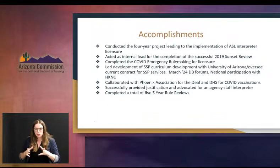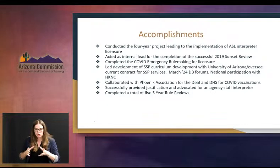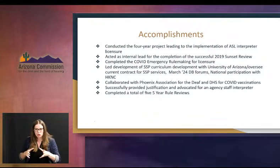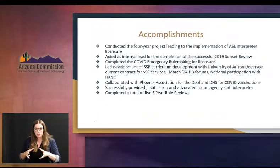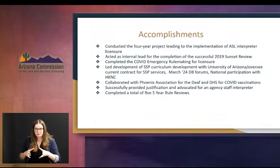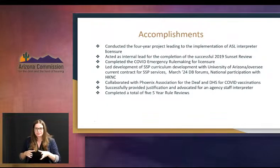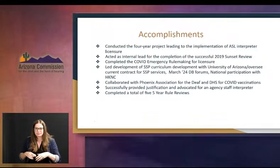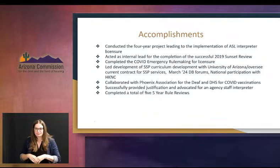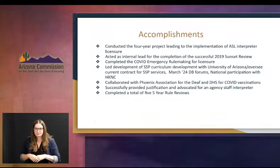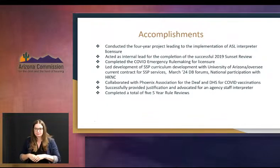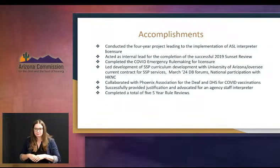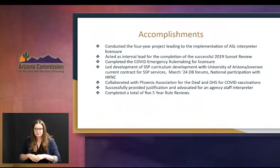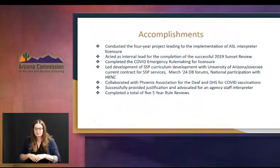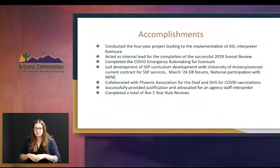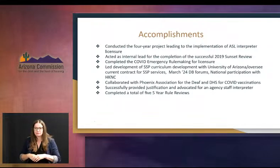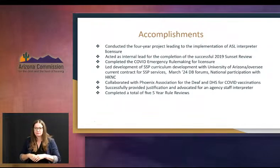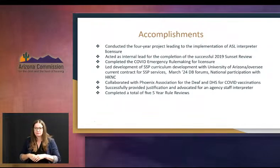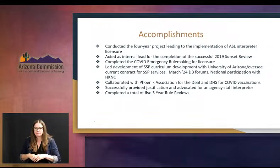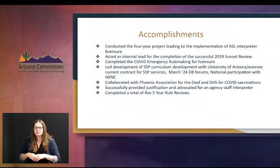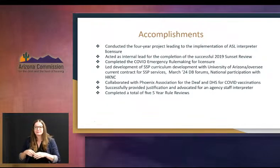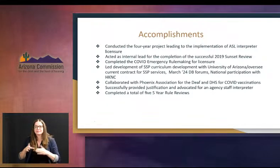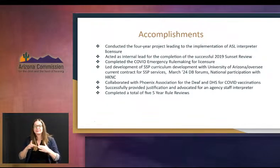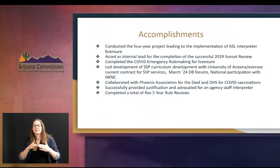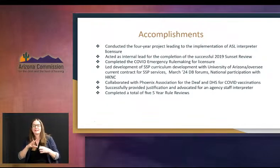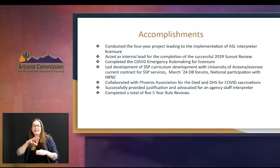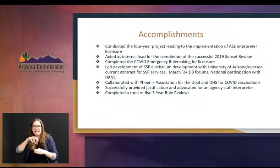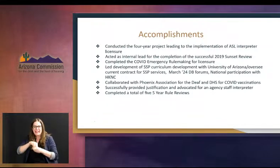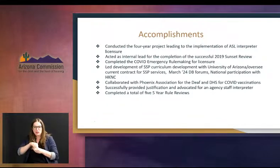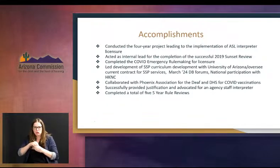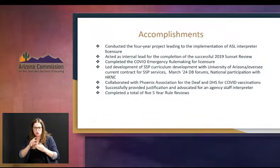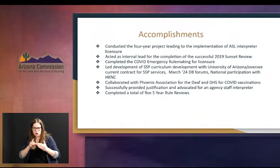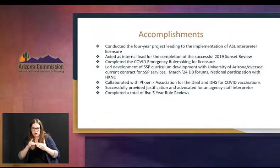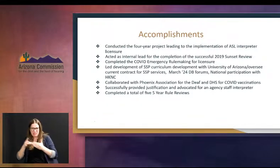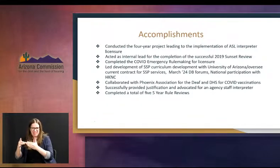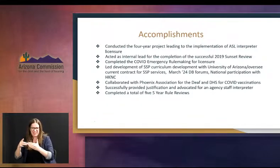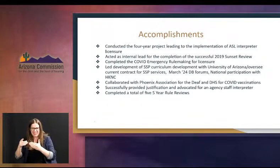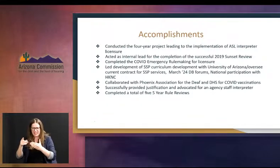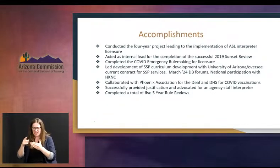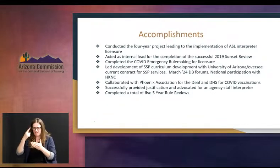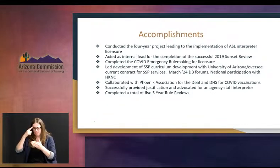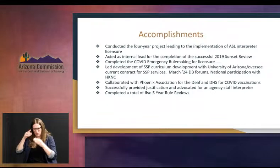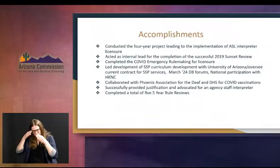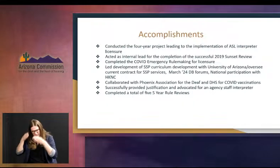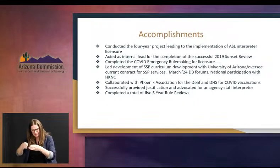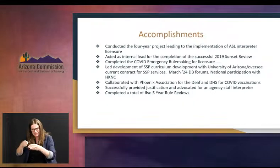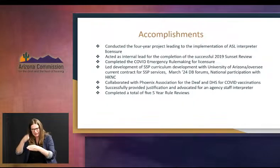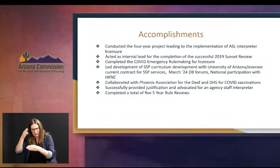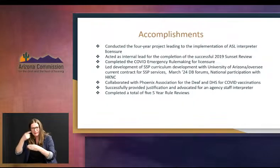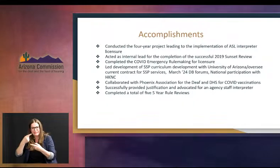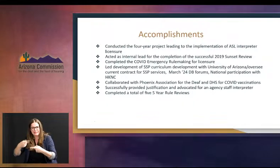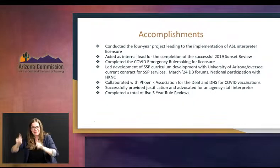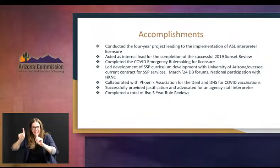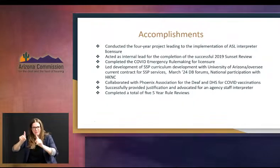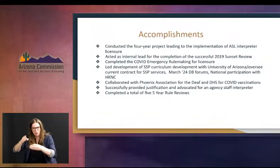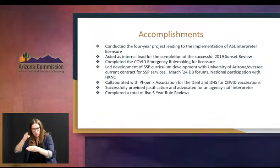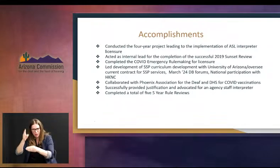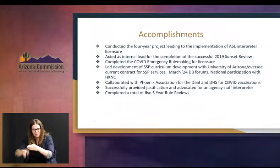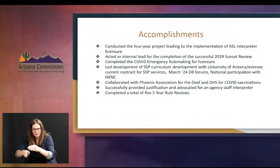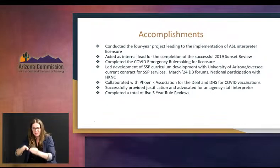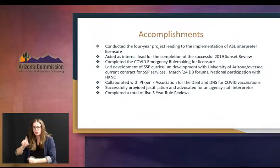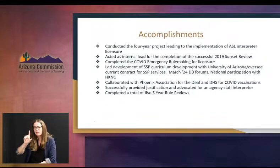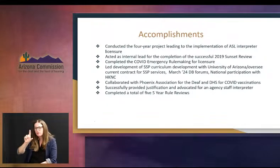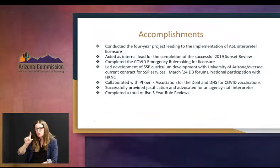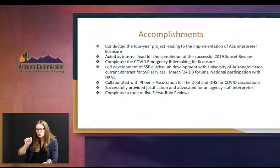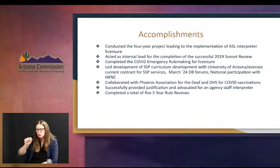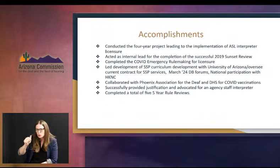I was the internal lead for the completion and successful completion of the 2019 Sunset